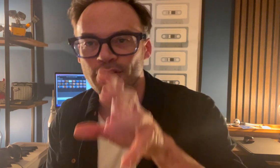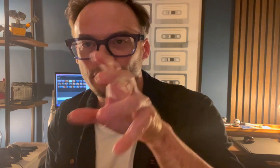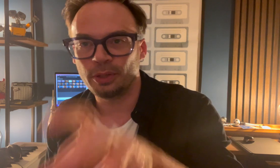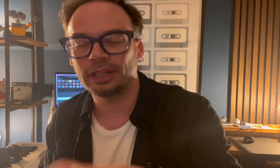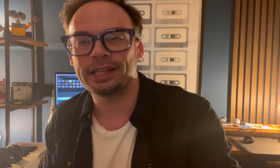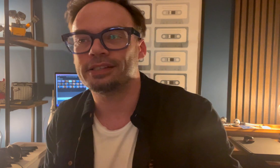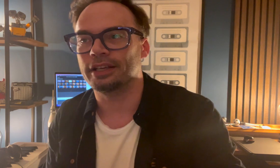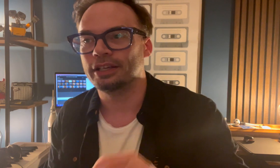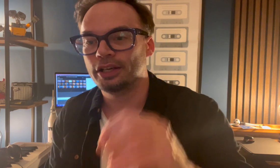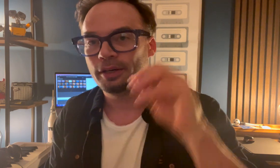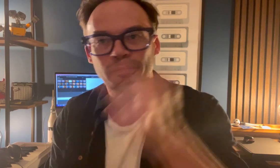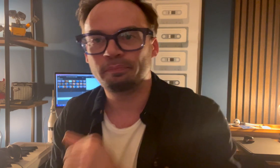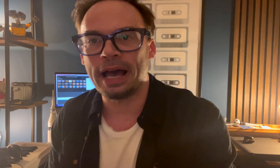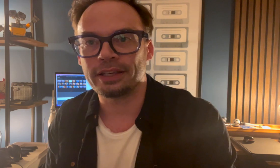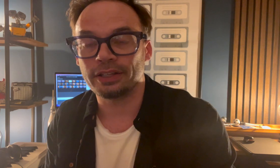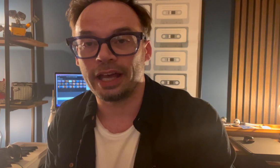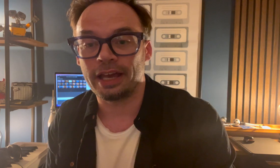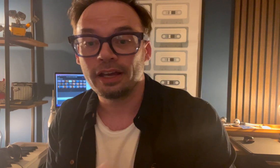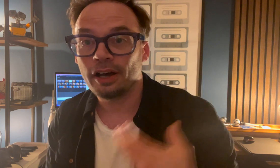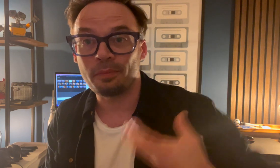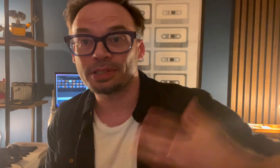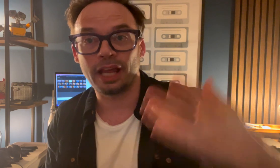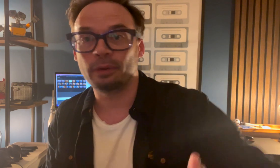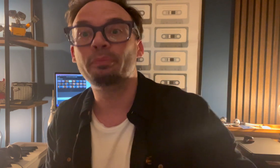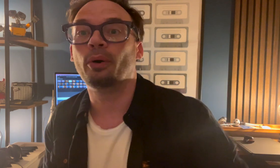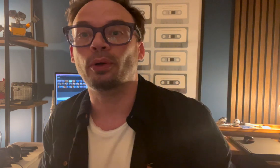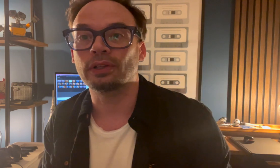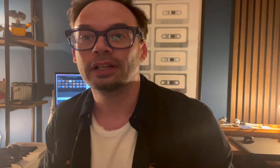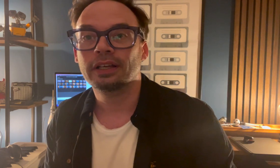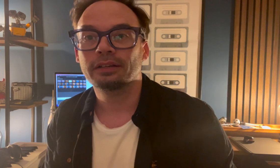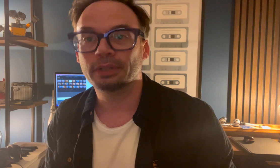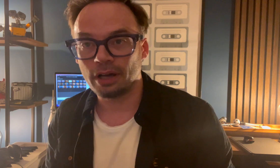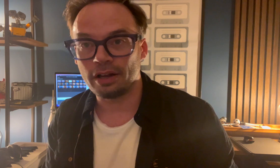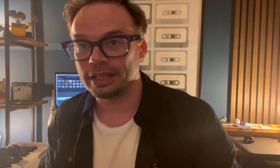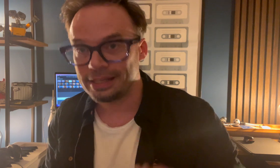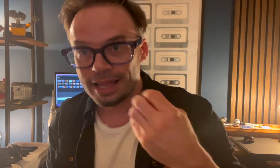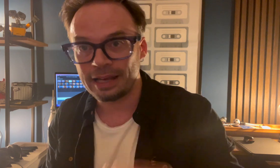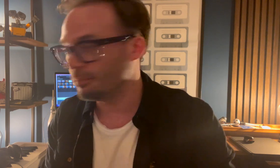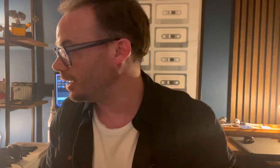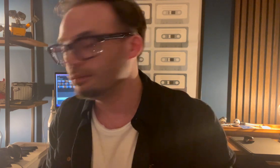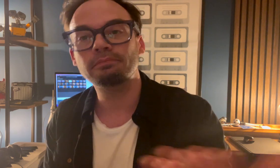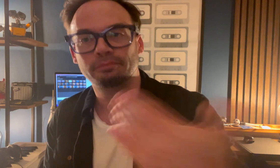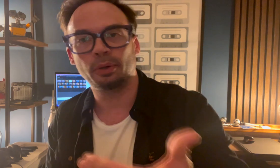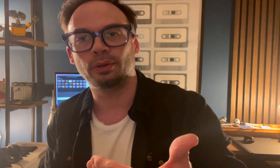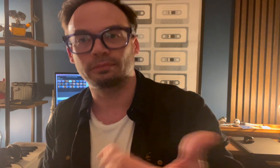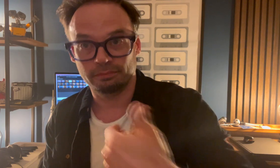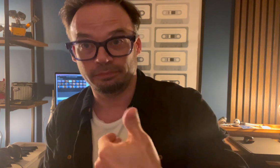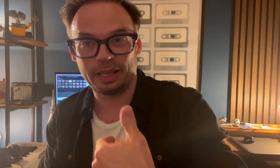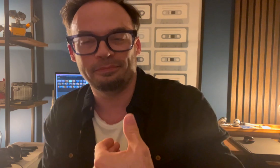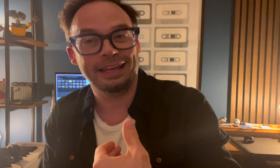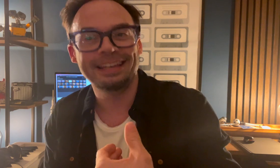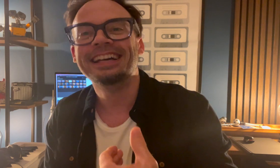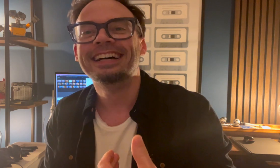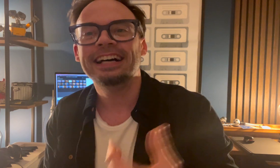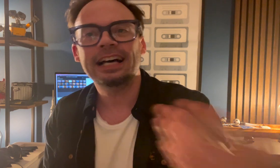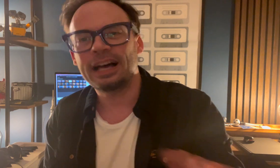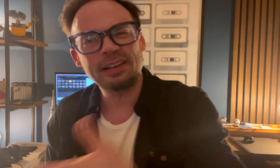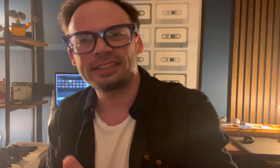you The listener Bang You're there I'm sitting with Paul McCartney He's telling me Paul Me Me Have a listen to